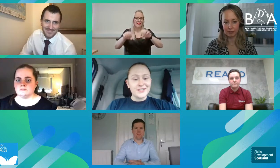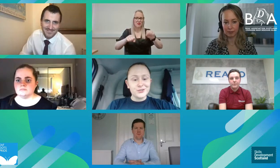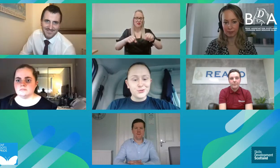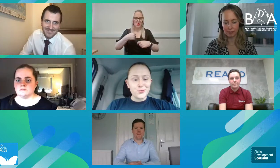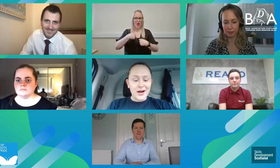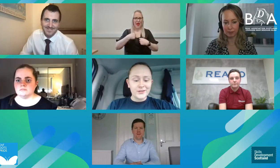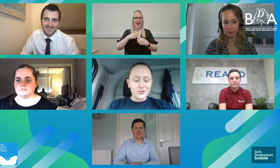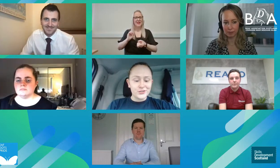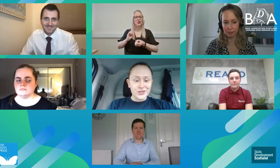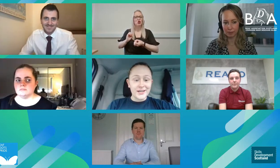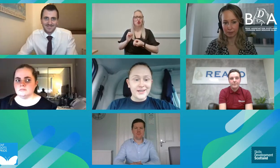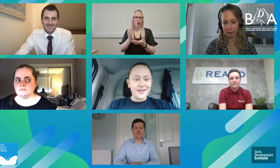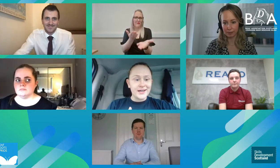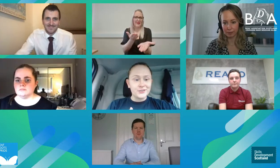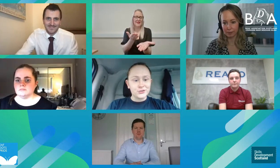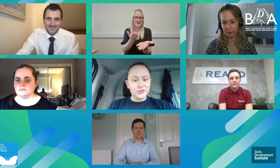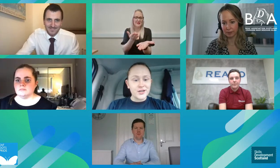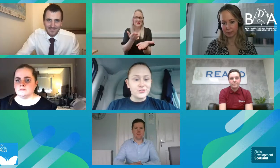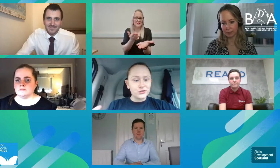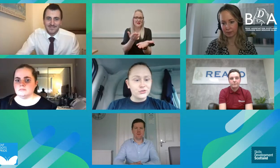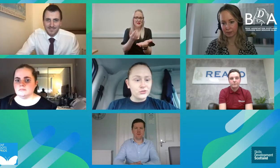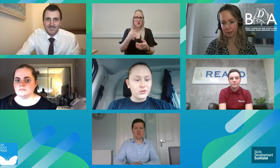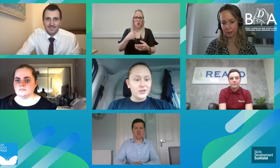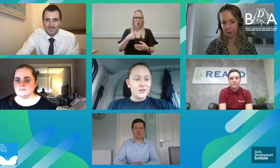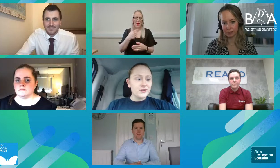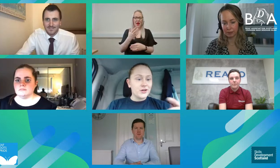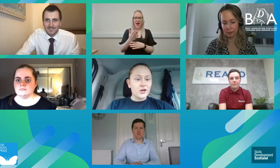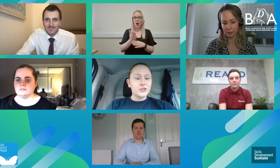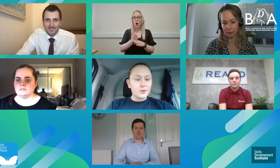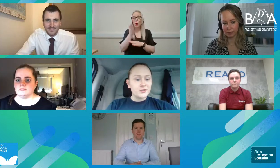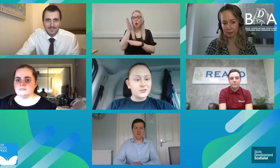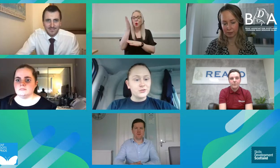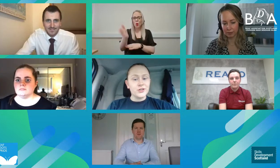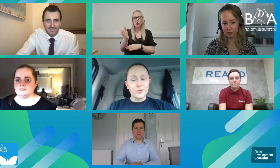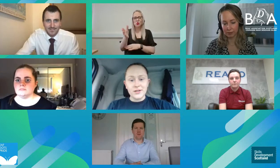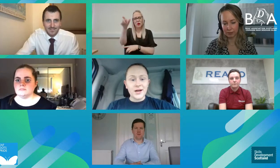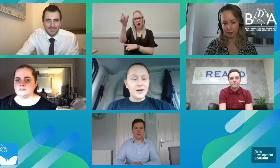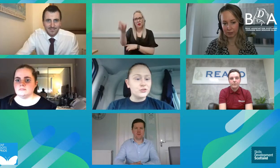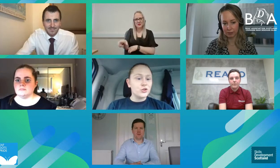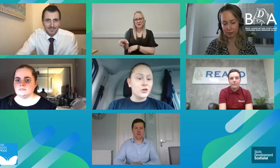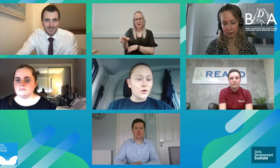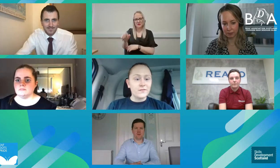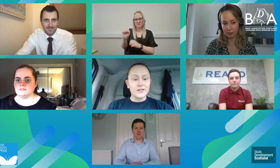service delivery. So what I do is try and get the actual service to customers. So